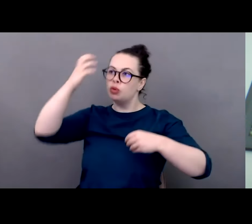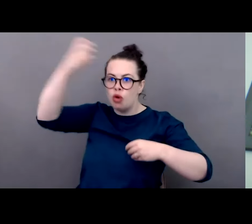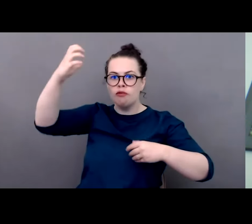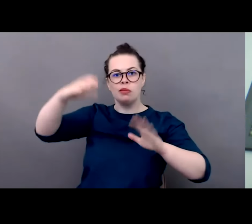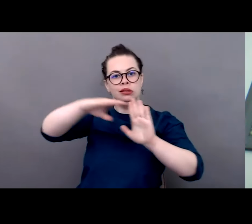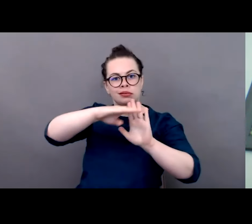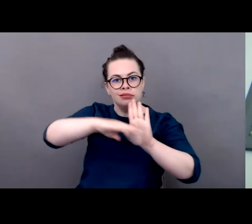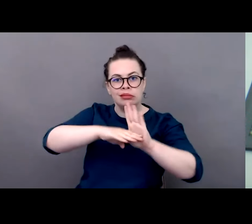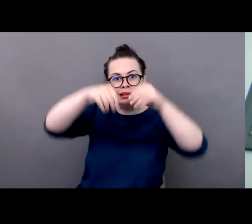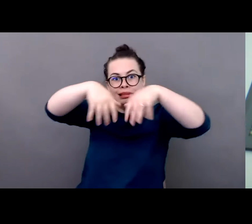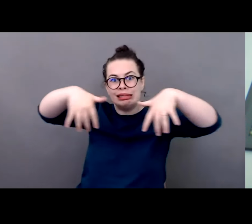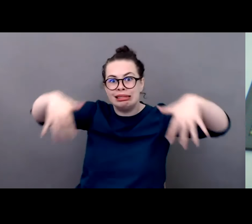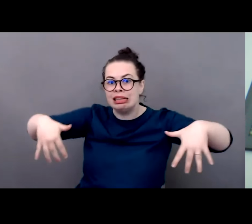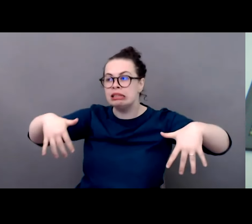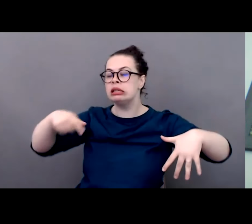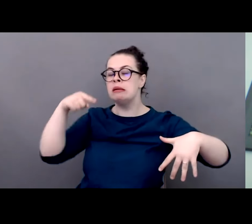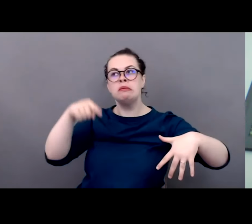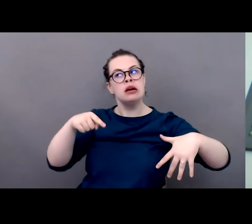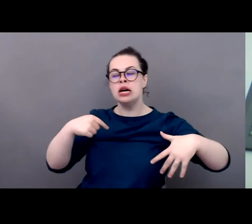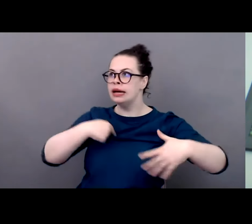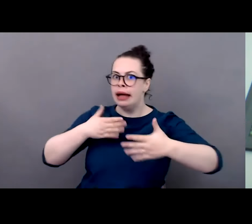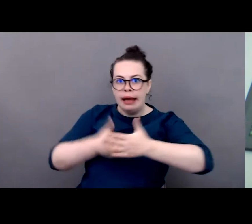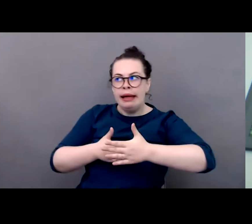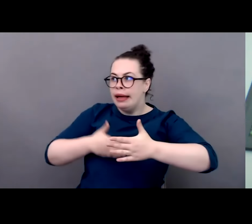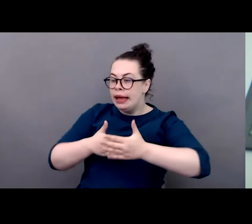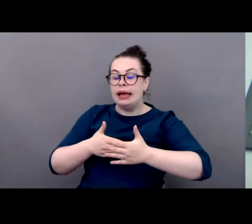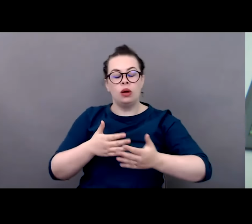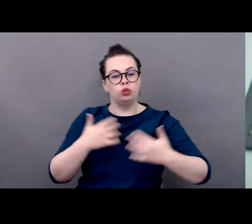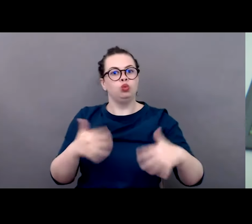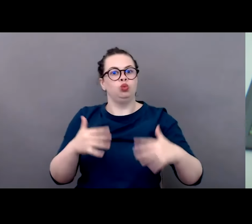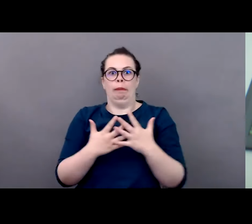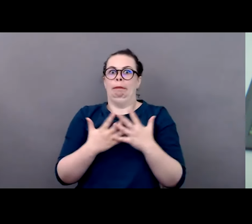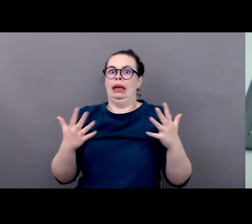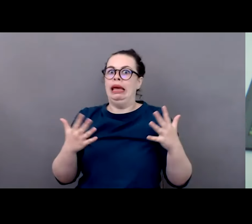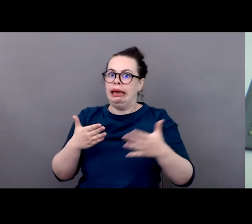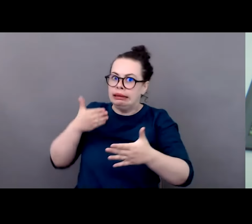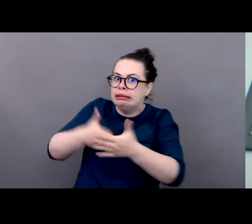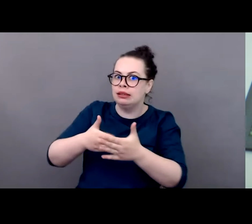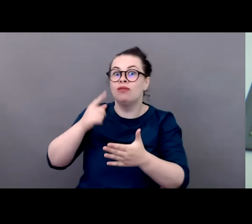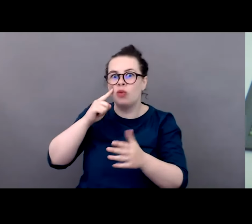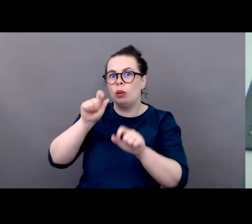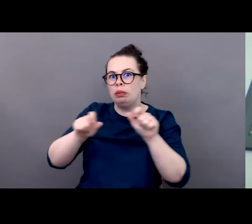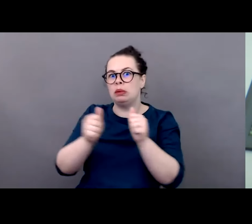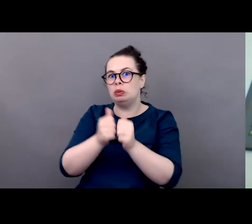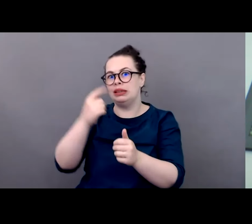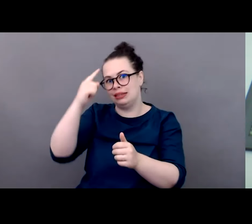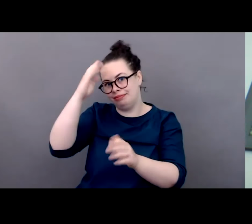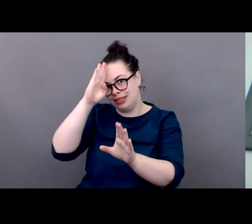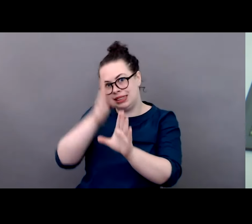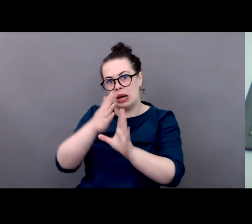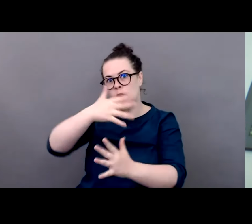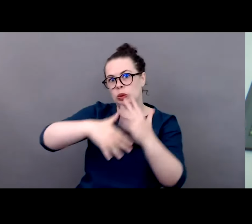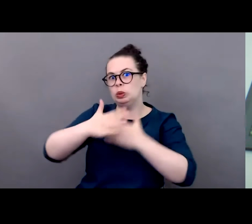are upheld by the state with regard to persons with psychosocial disabilities. Additionally, the